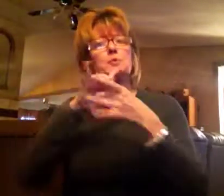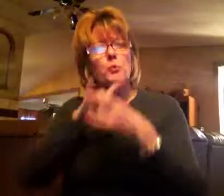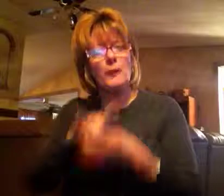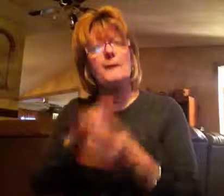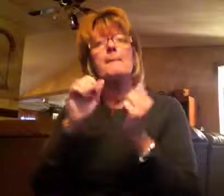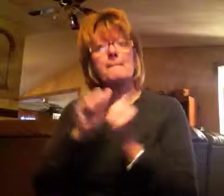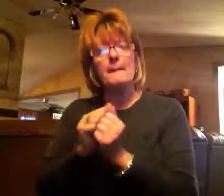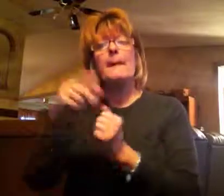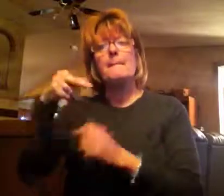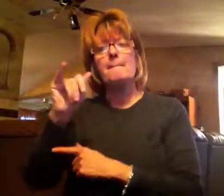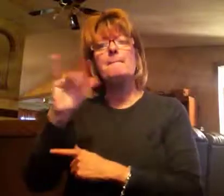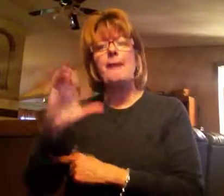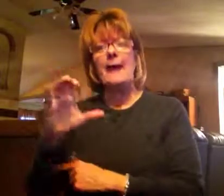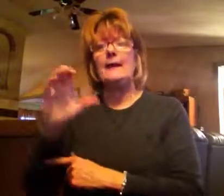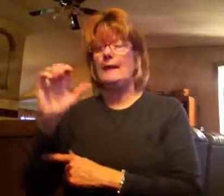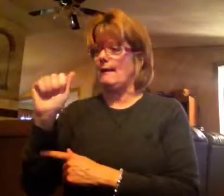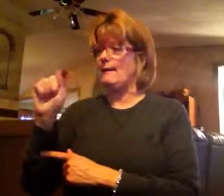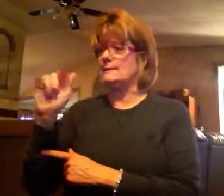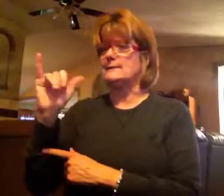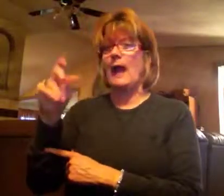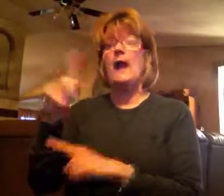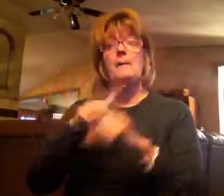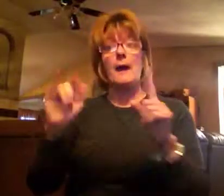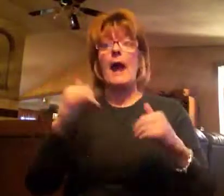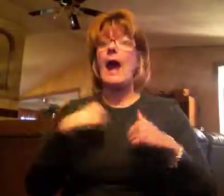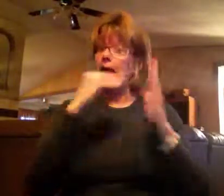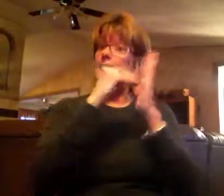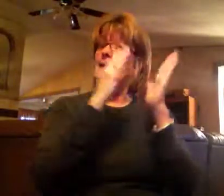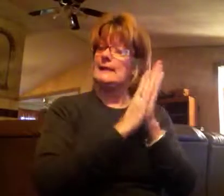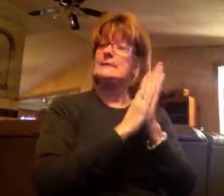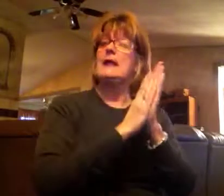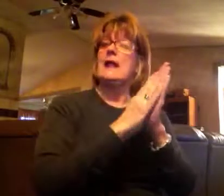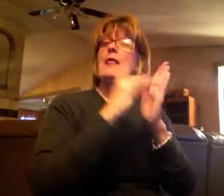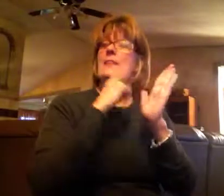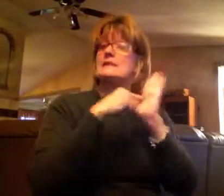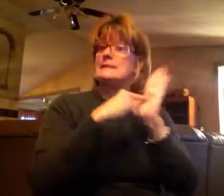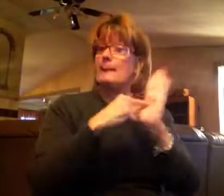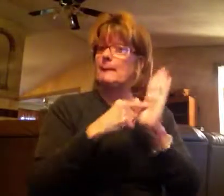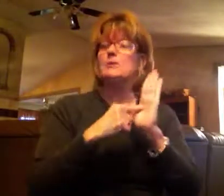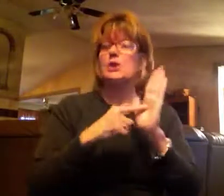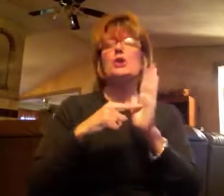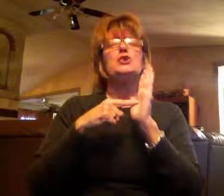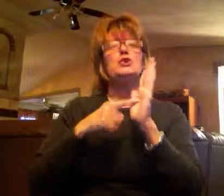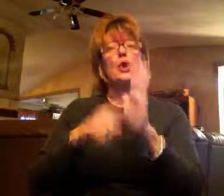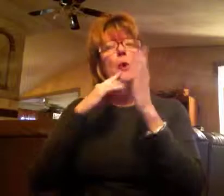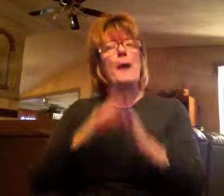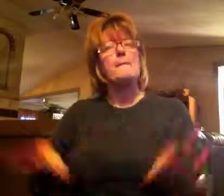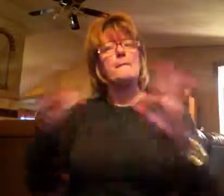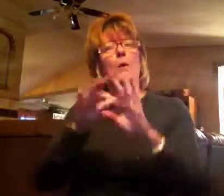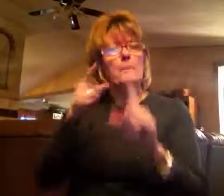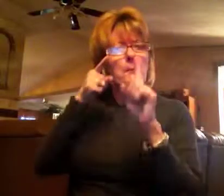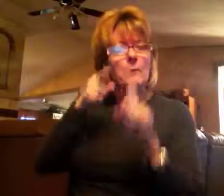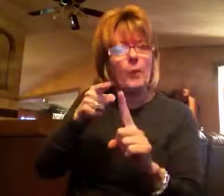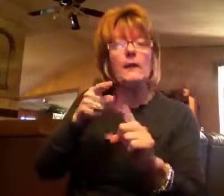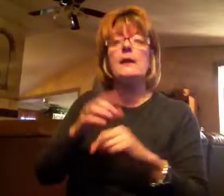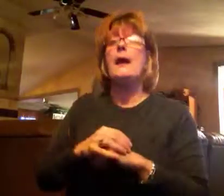why I laid them out. I listed the symptoms to illustrate a very important point. Panic attack symptoms occur as a